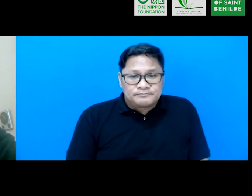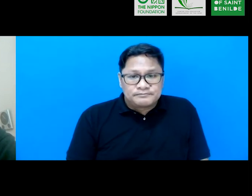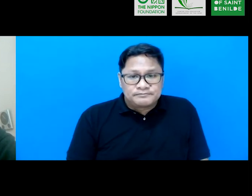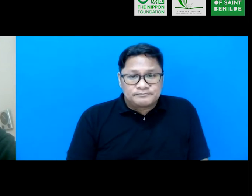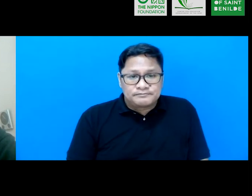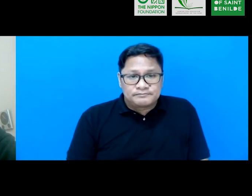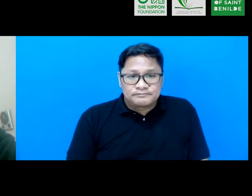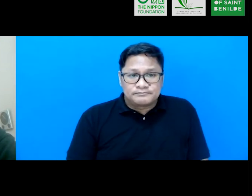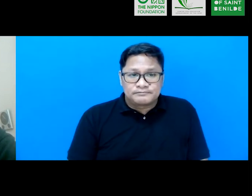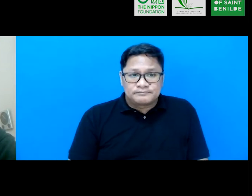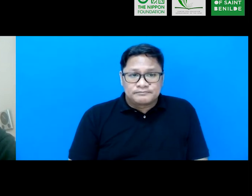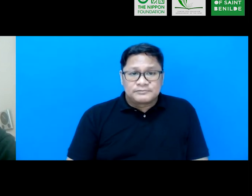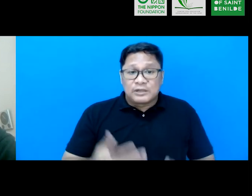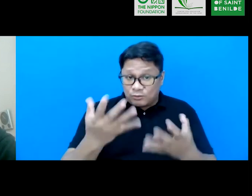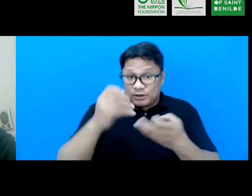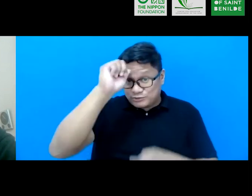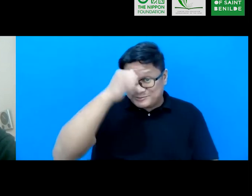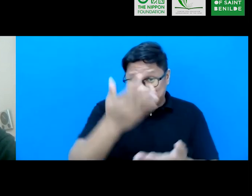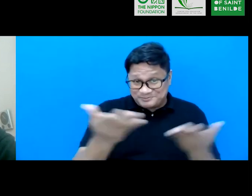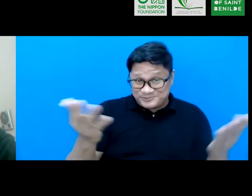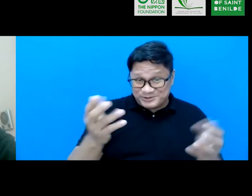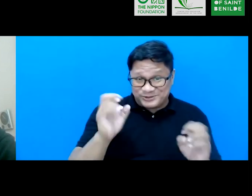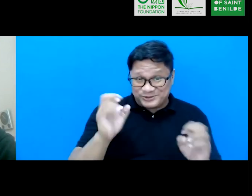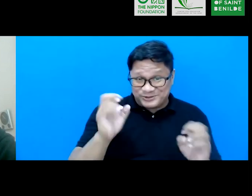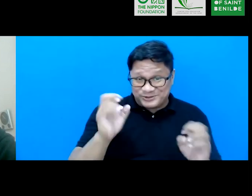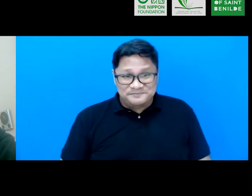Just want to remind you. Okay.